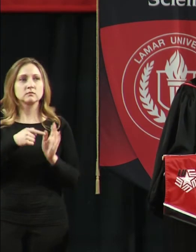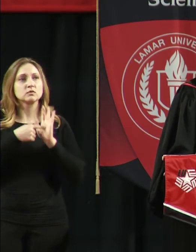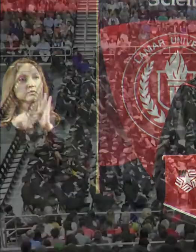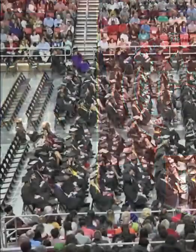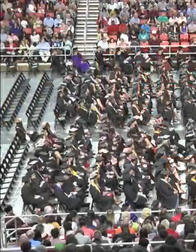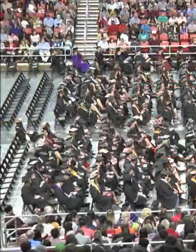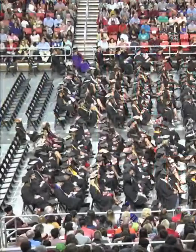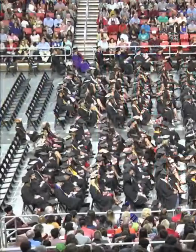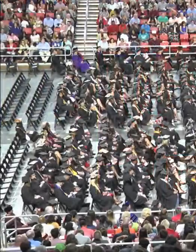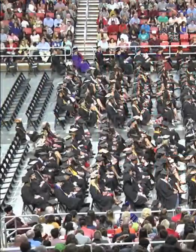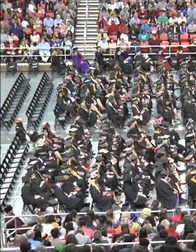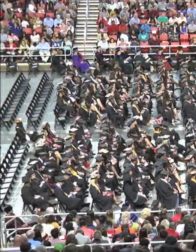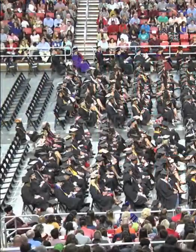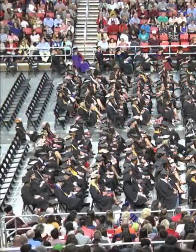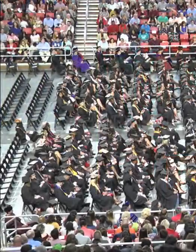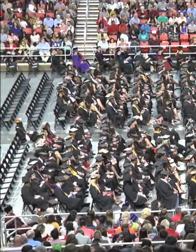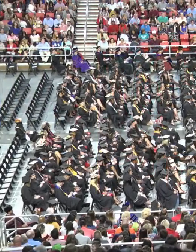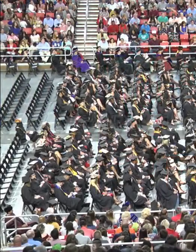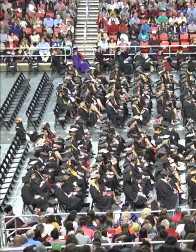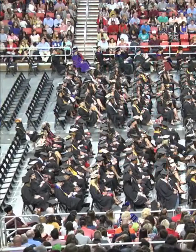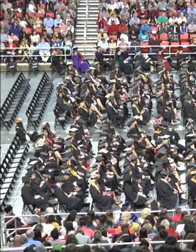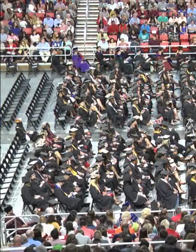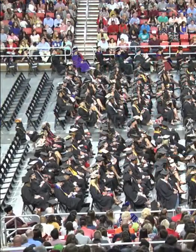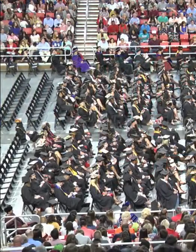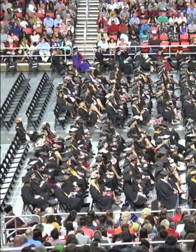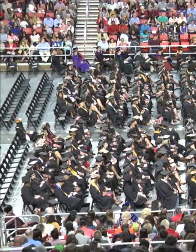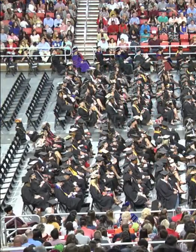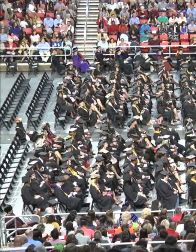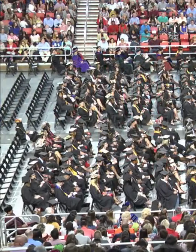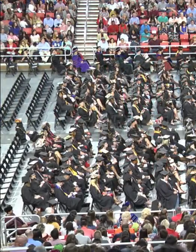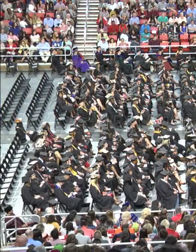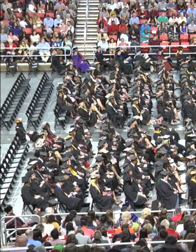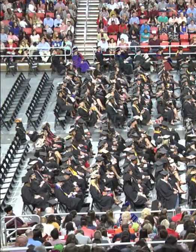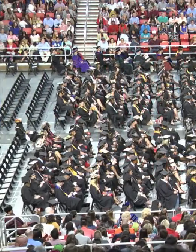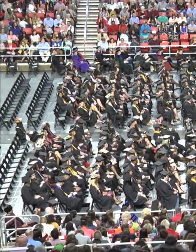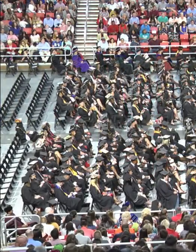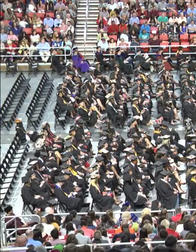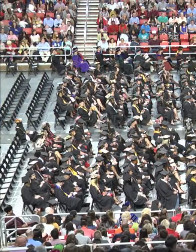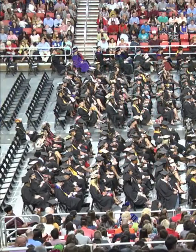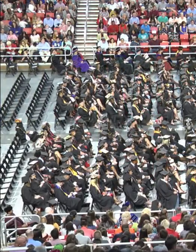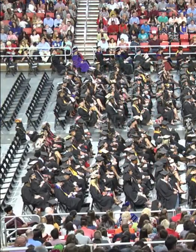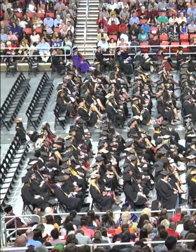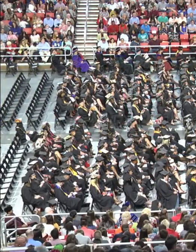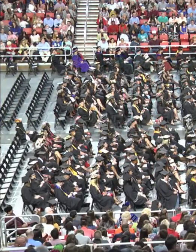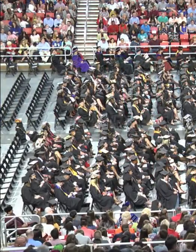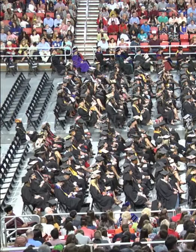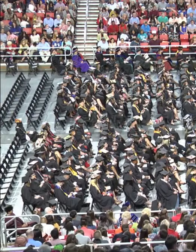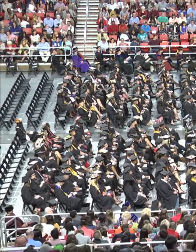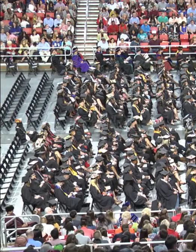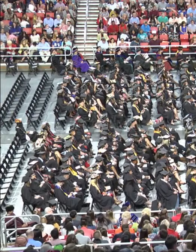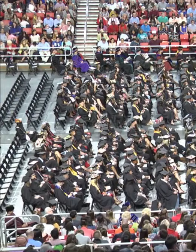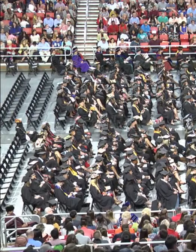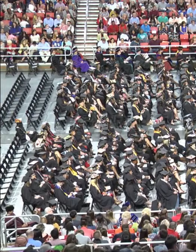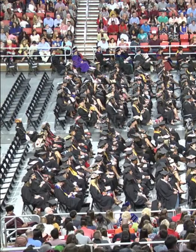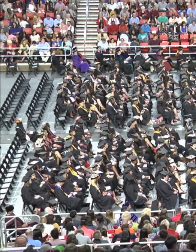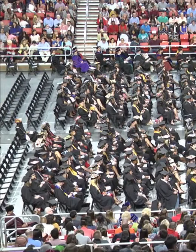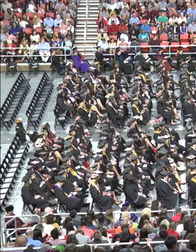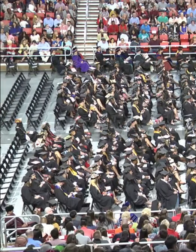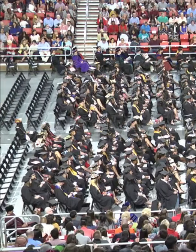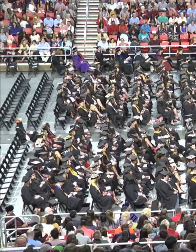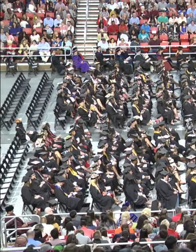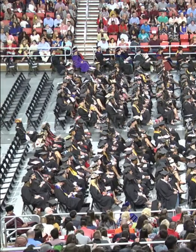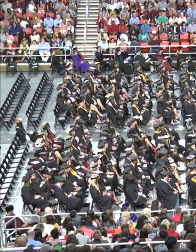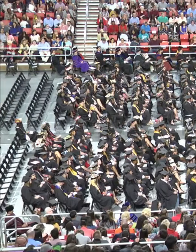those values in leadership by example. Remember that values matter and someone